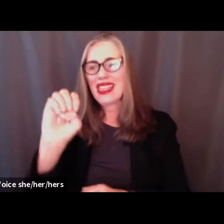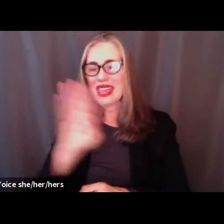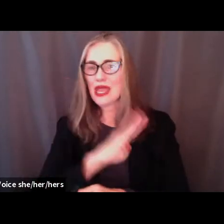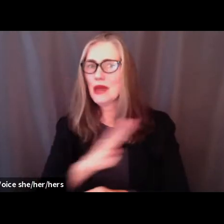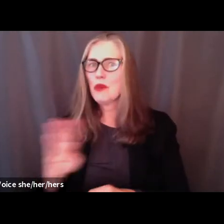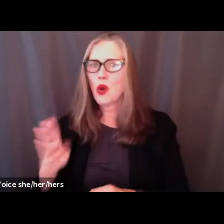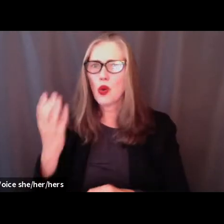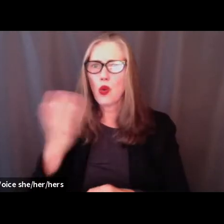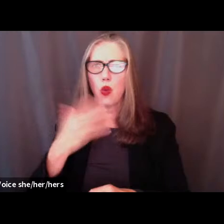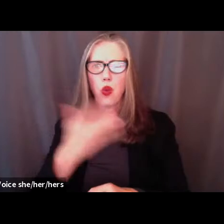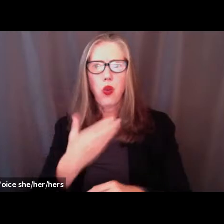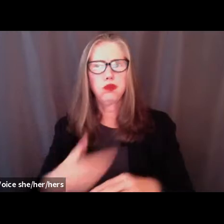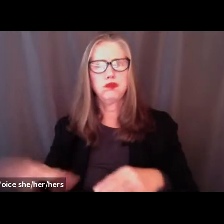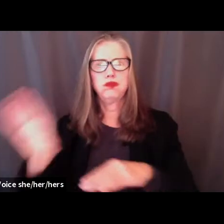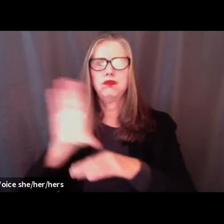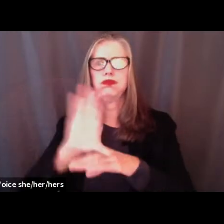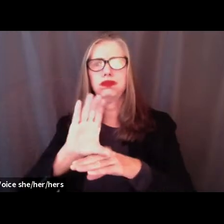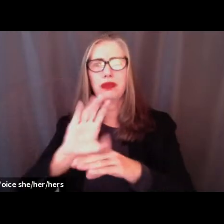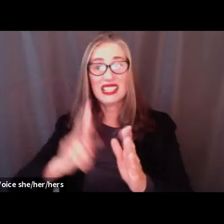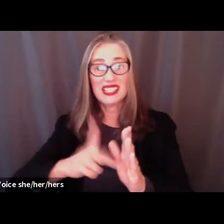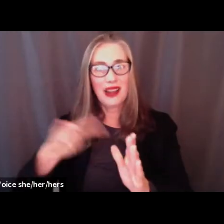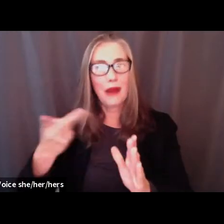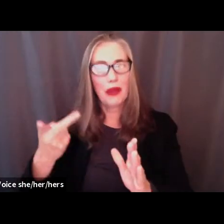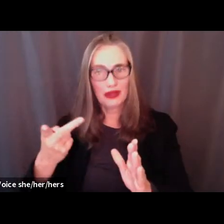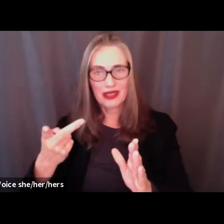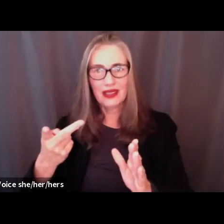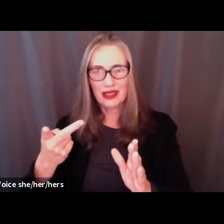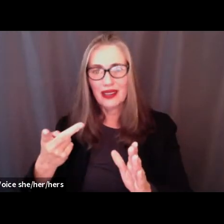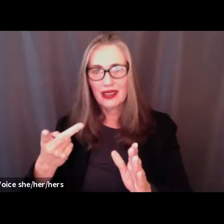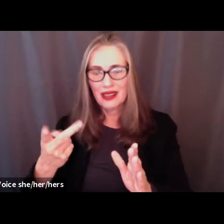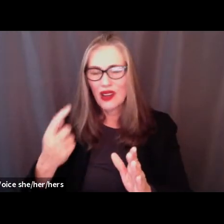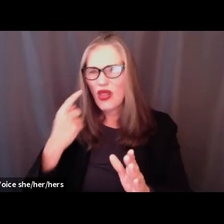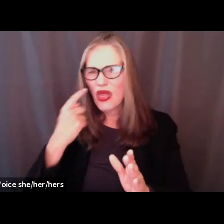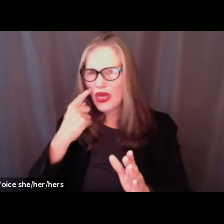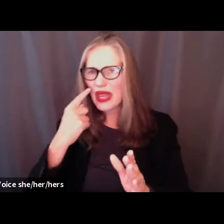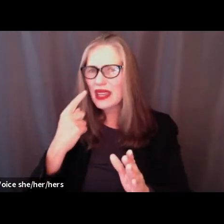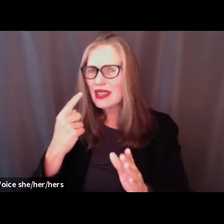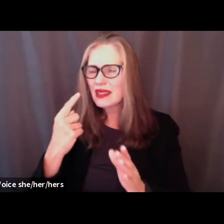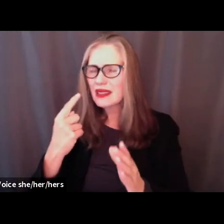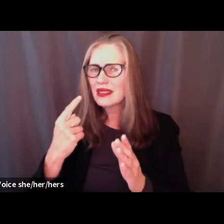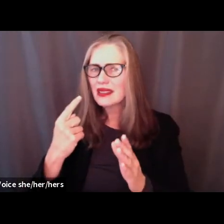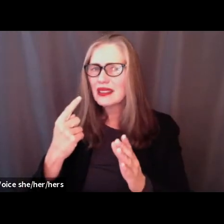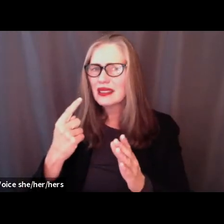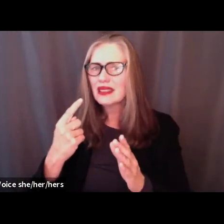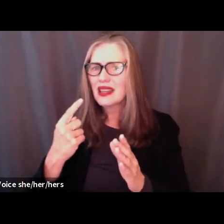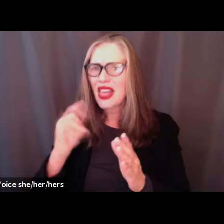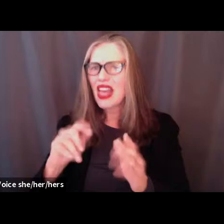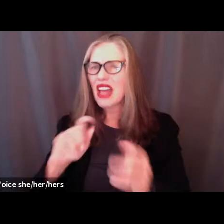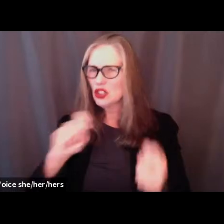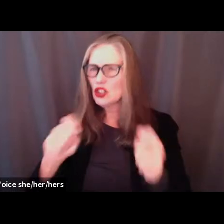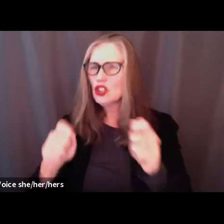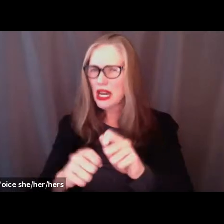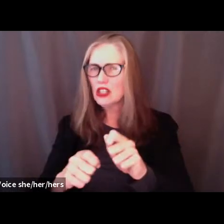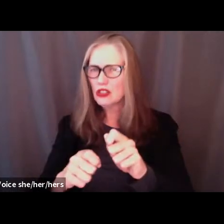well. So it was felt that it was a reasonable and proportional change.